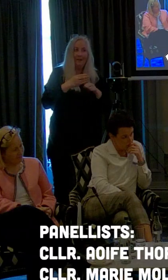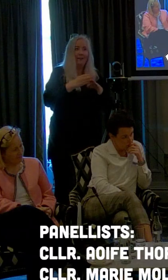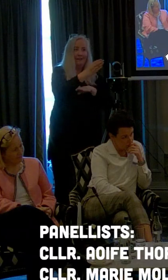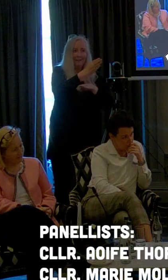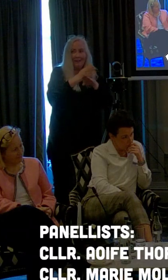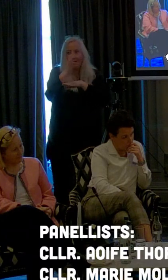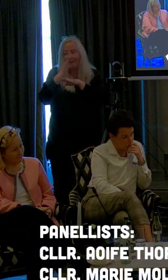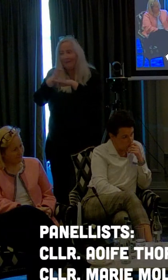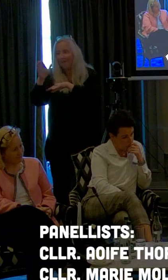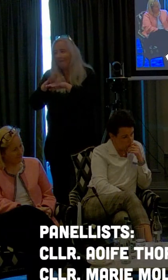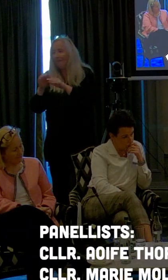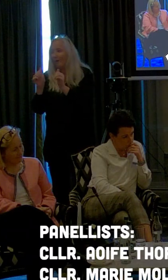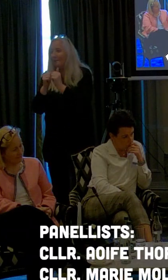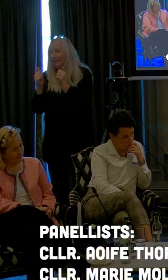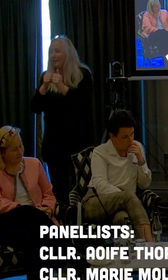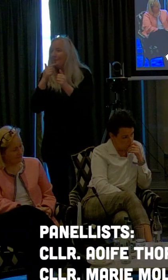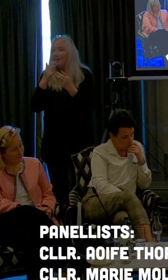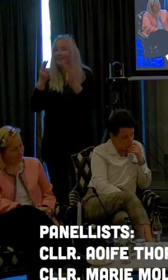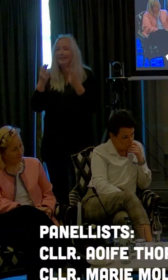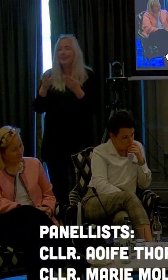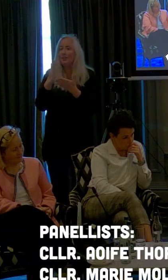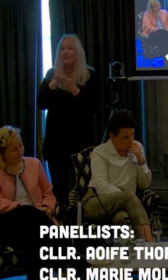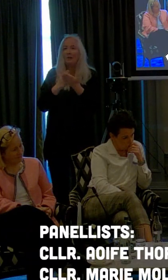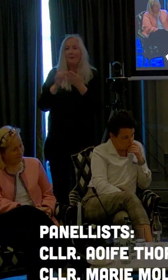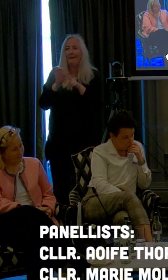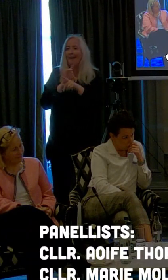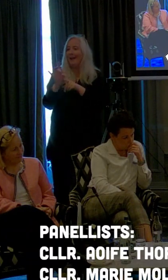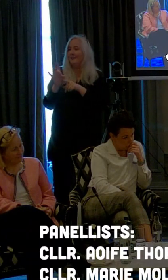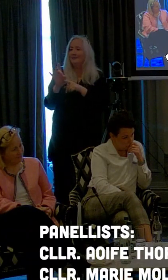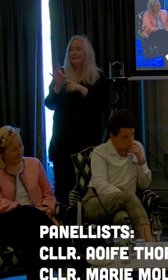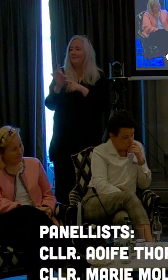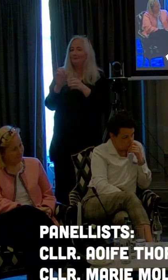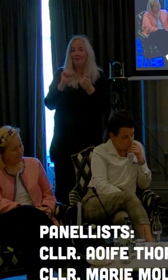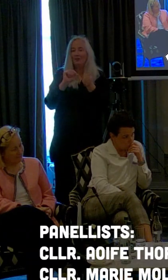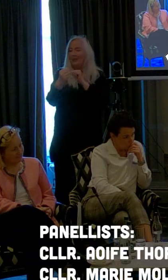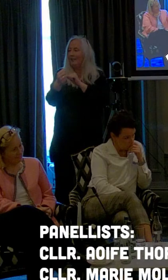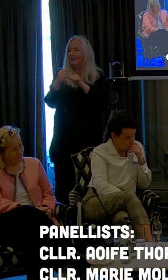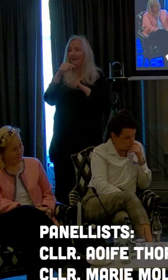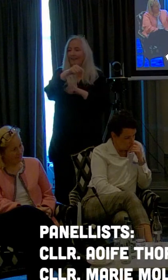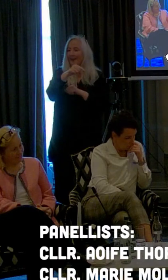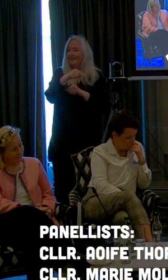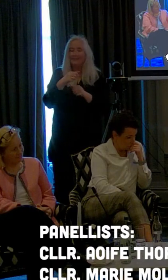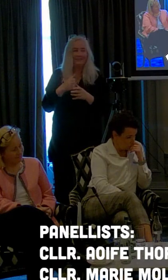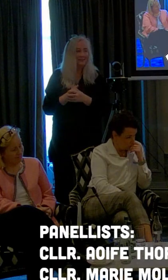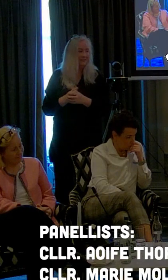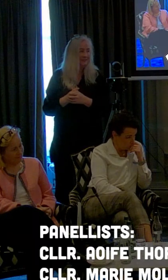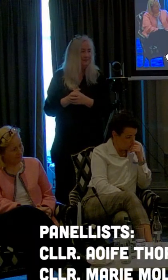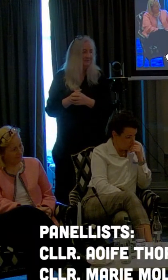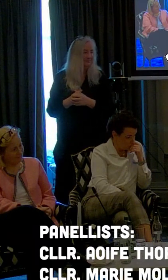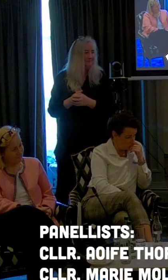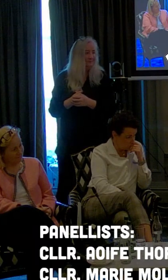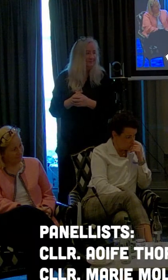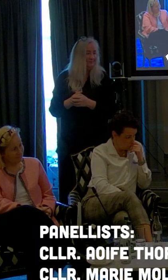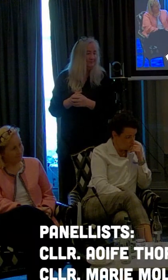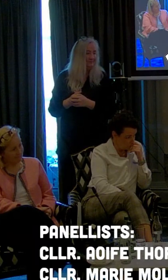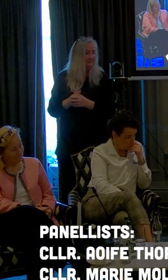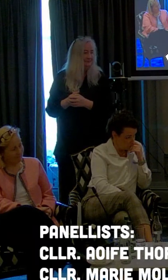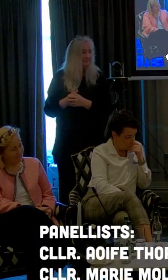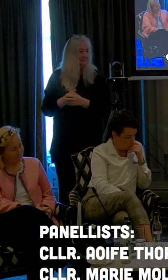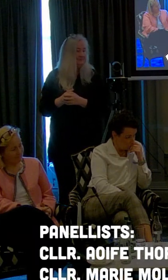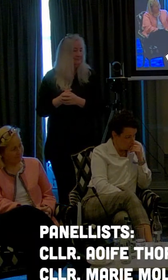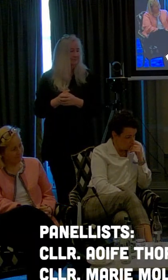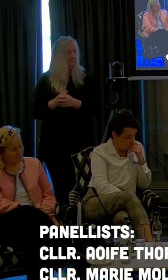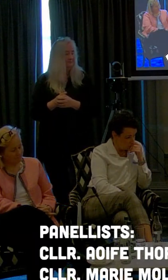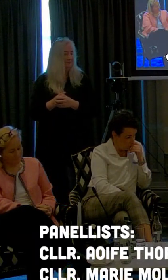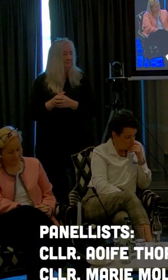think that that form of, some form of decentralisation at a national level, because people probably do want to go in and progress through the ranks,